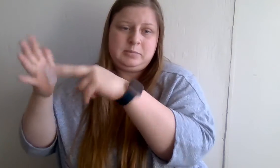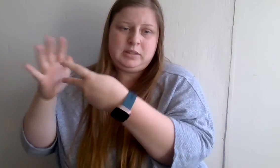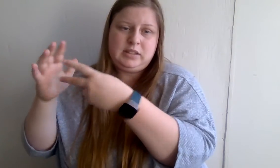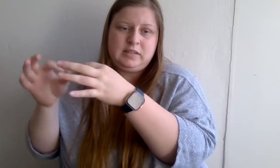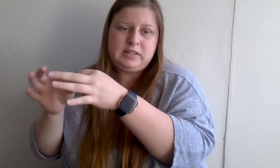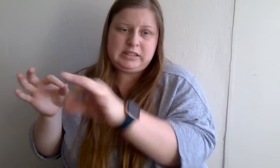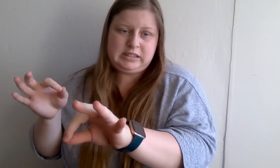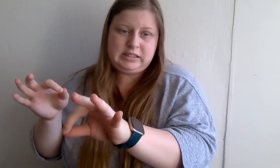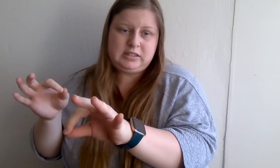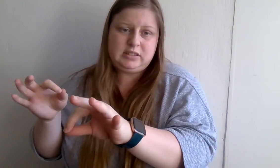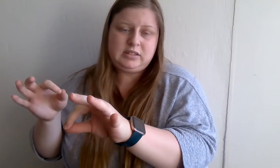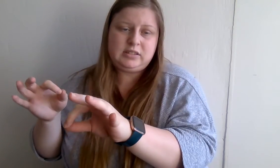An example would be,